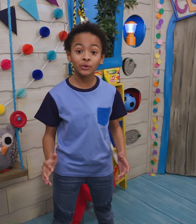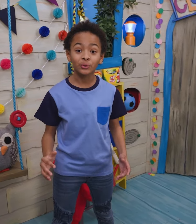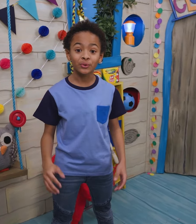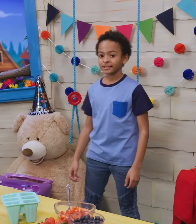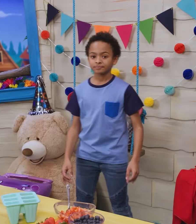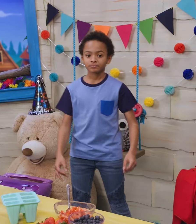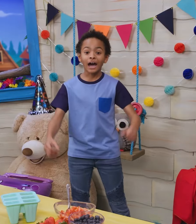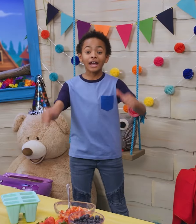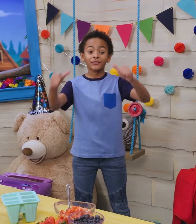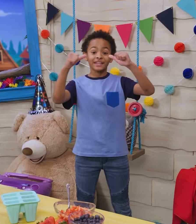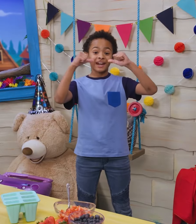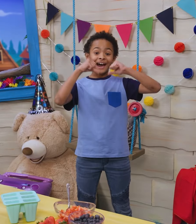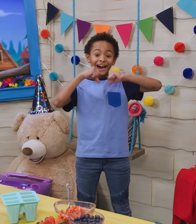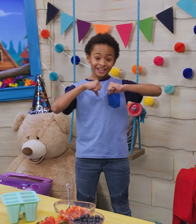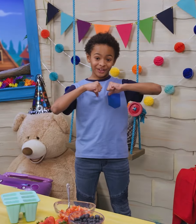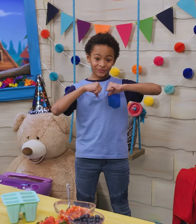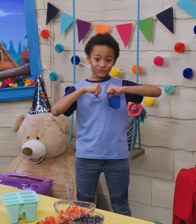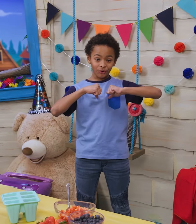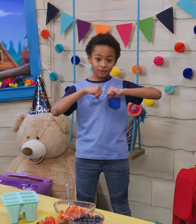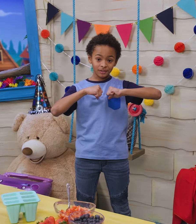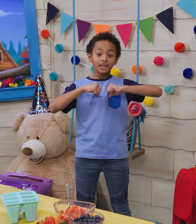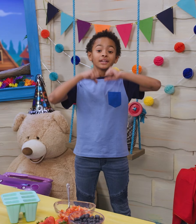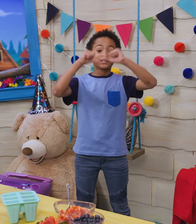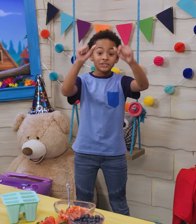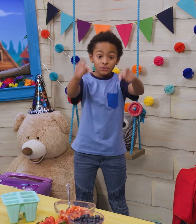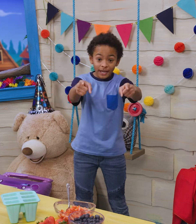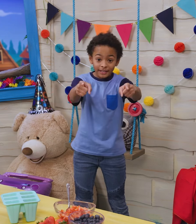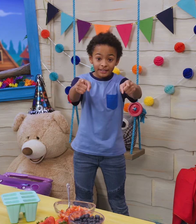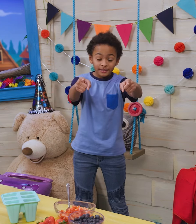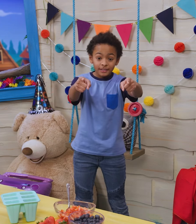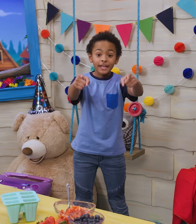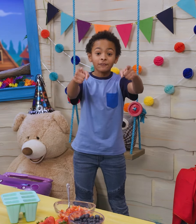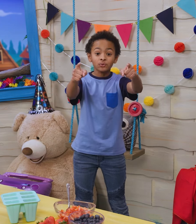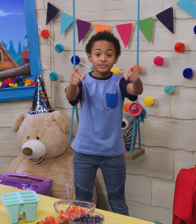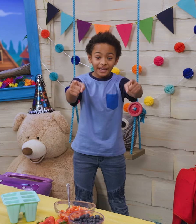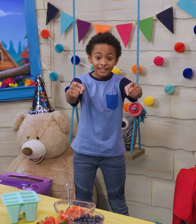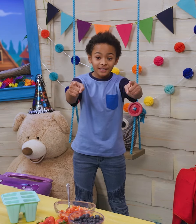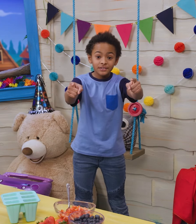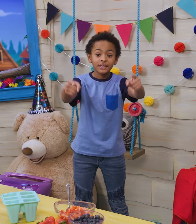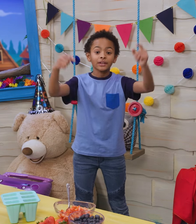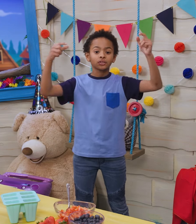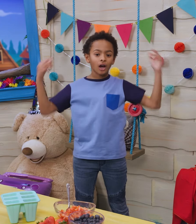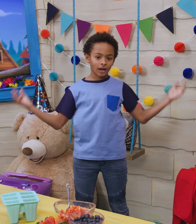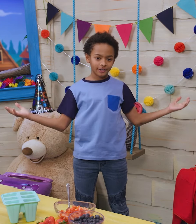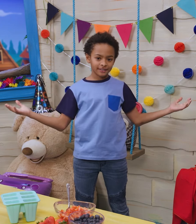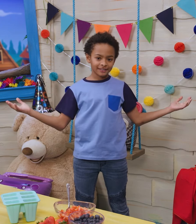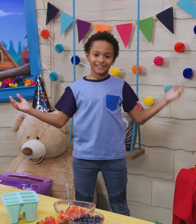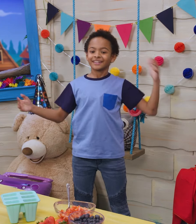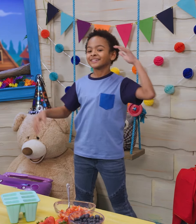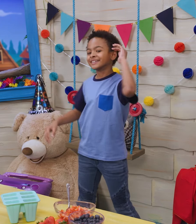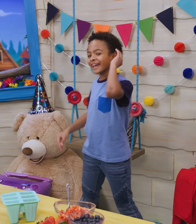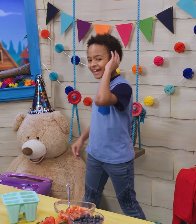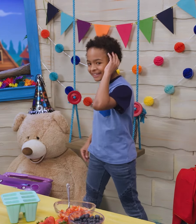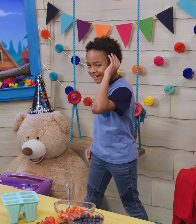too I think I got the story did you get it if you did say got it get